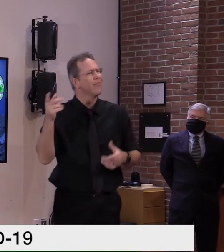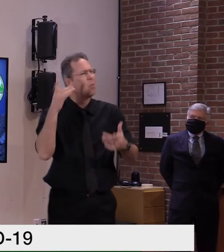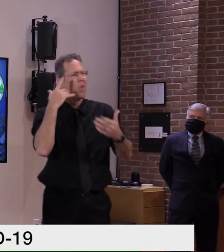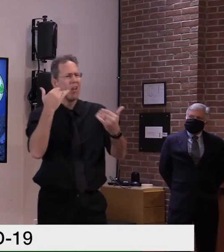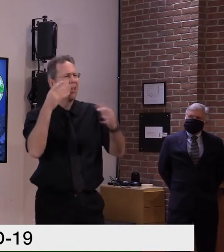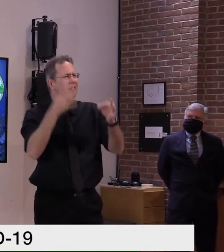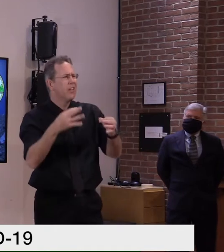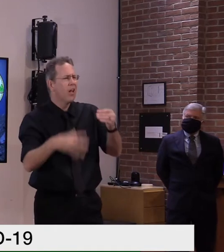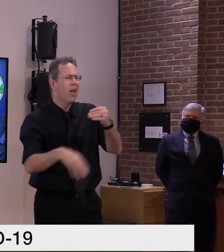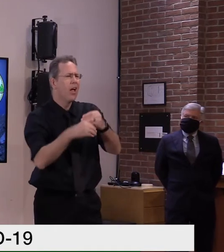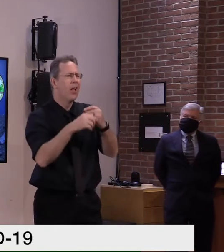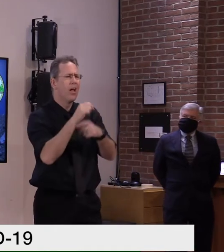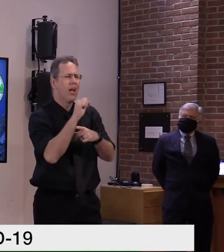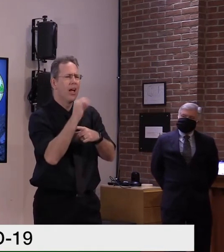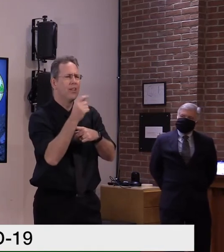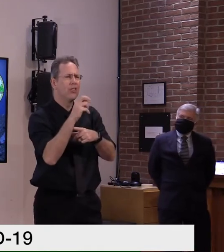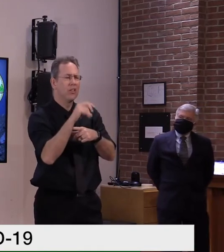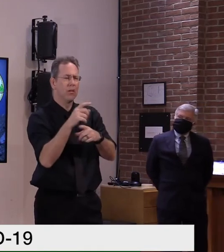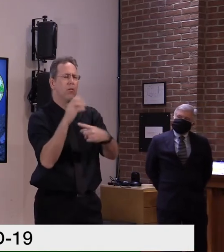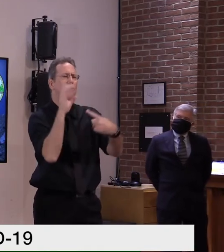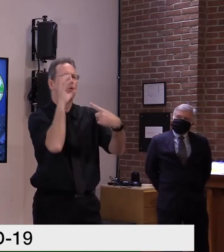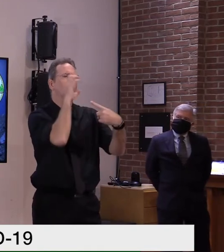case count? Sure. So